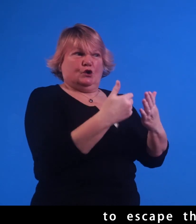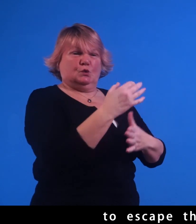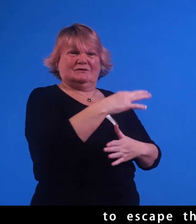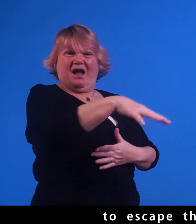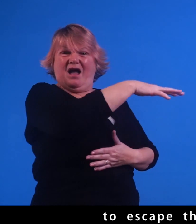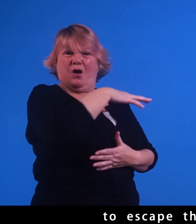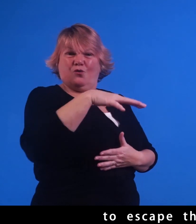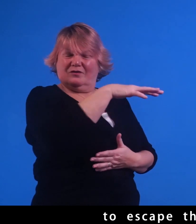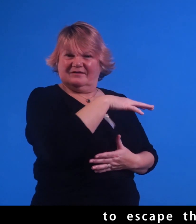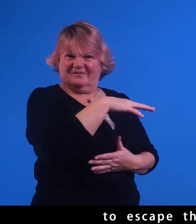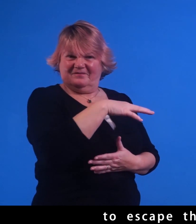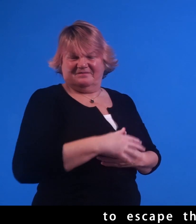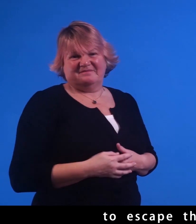city.